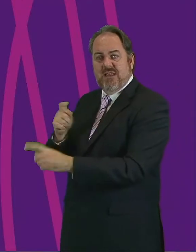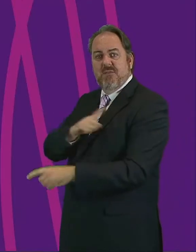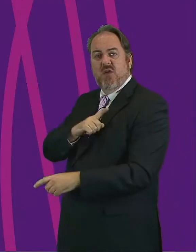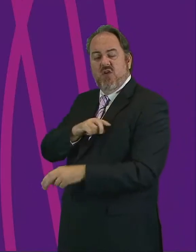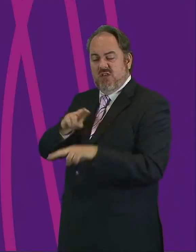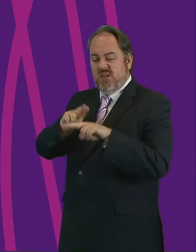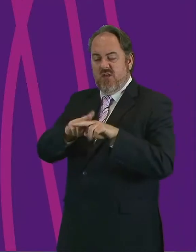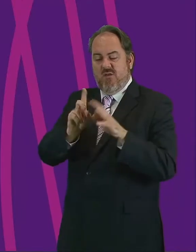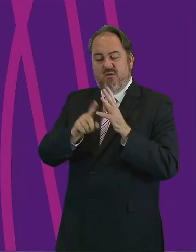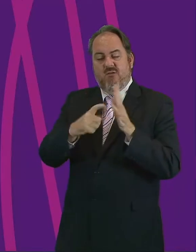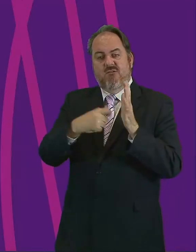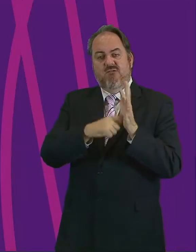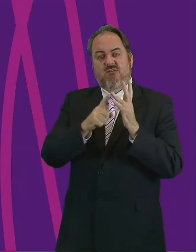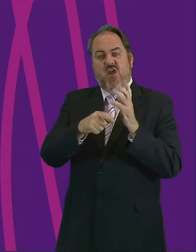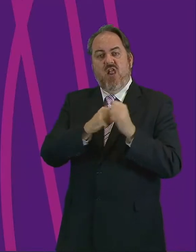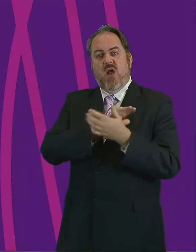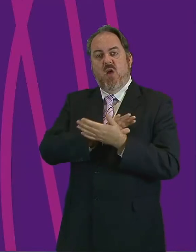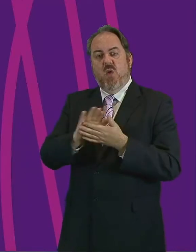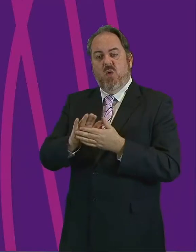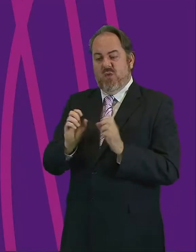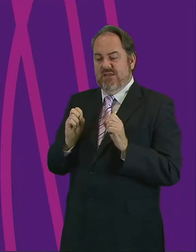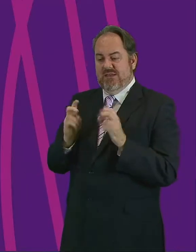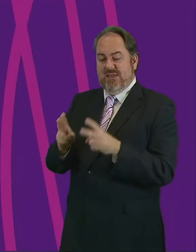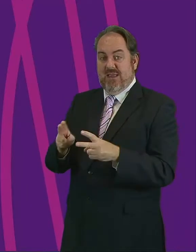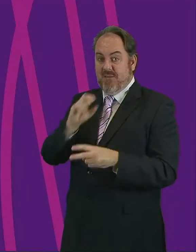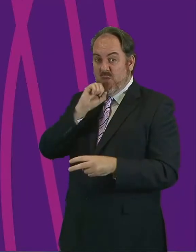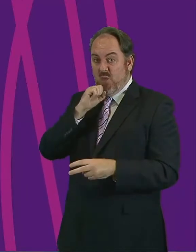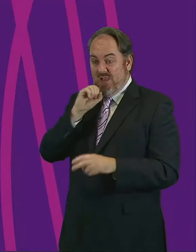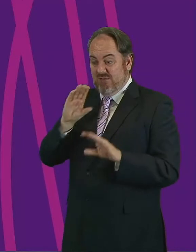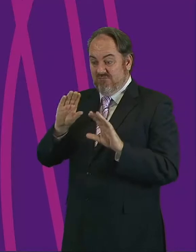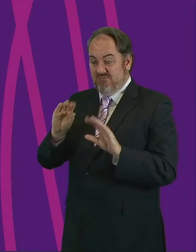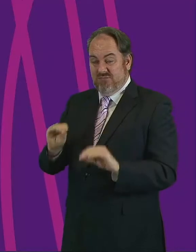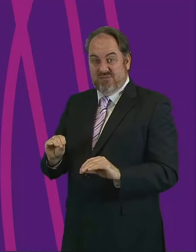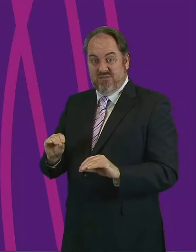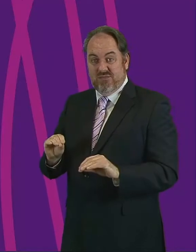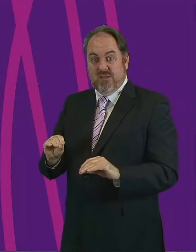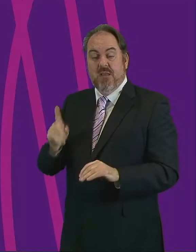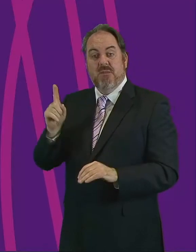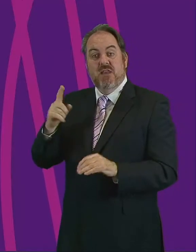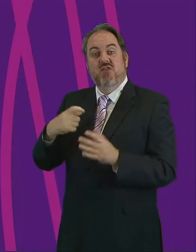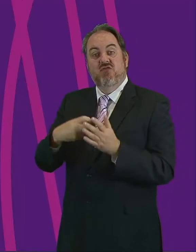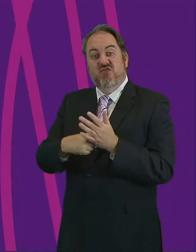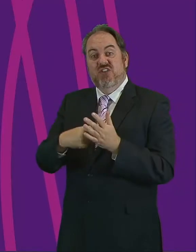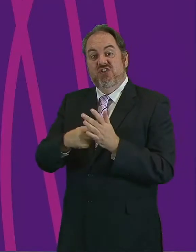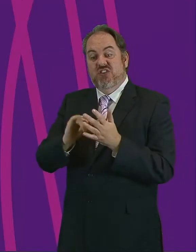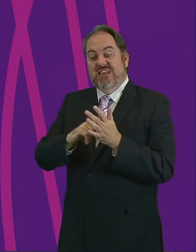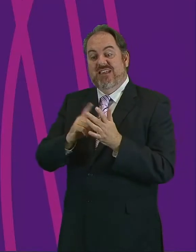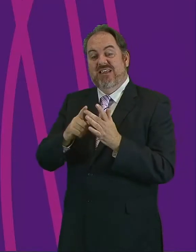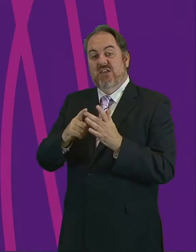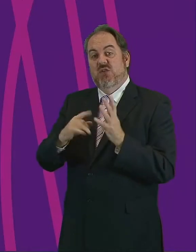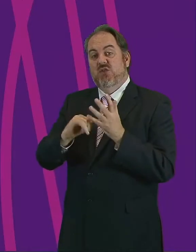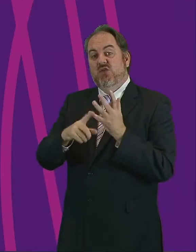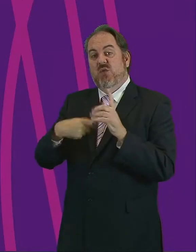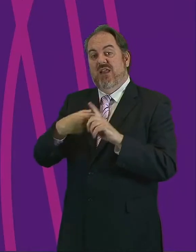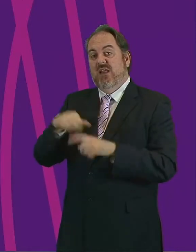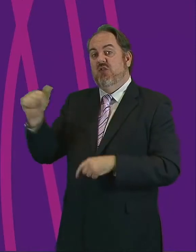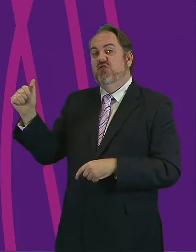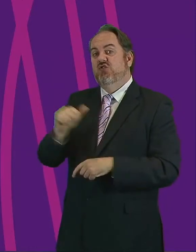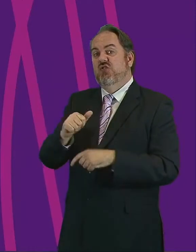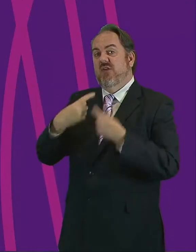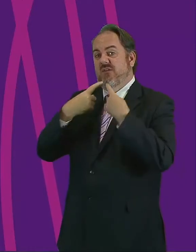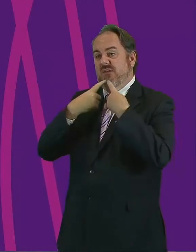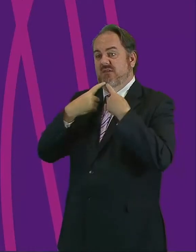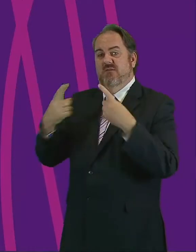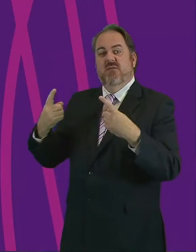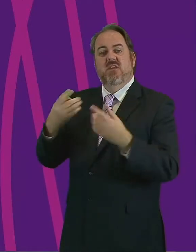end and that there is a cliff edge in October. And there was an option for the Chancellor yesterday to extend the furlough scheme, albeit